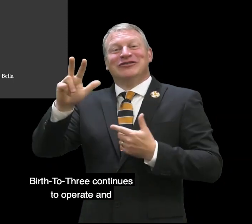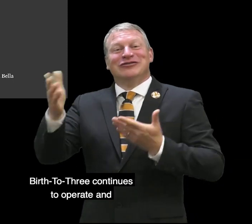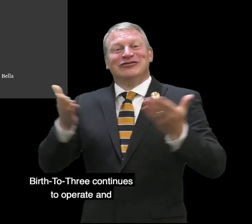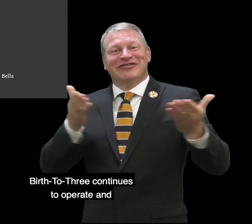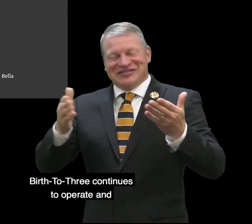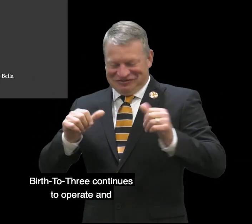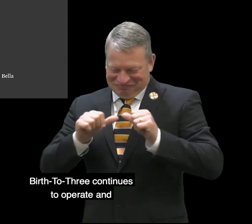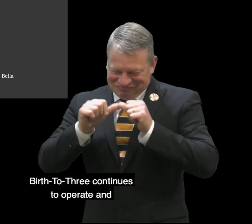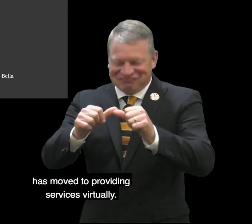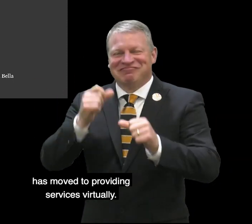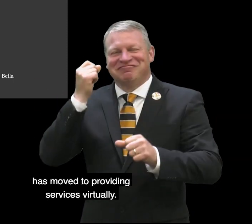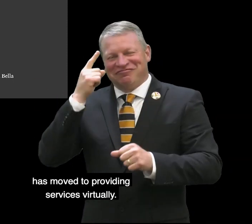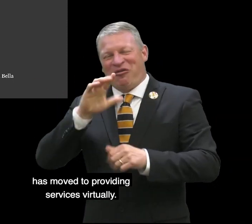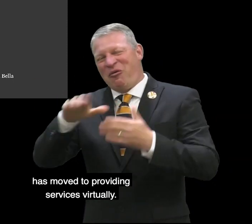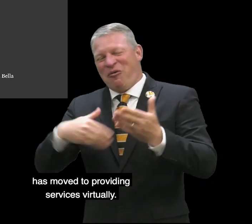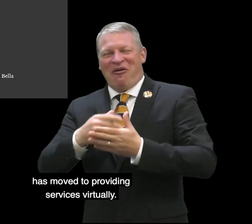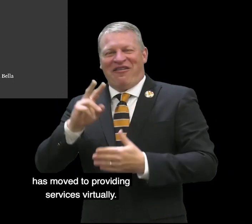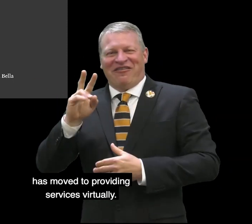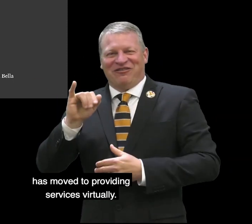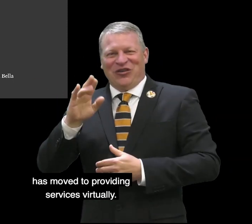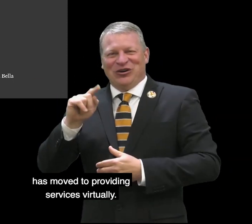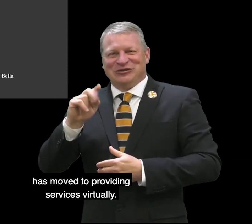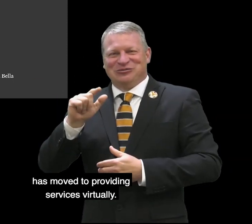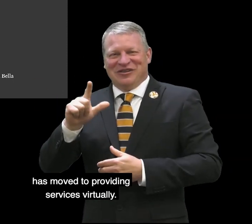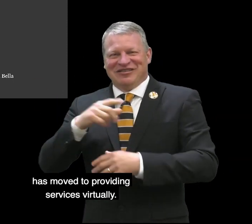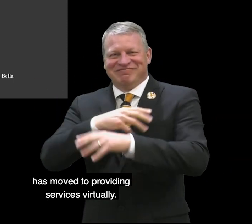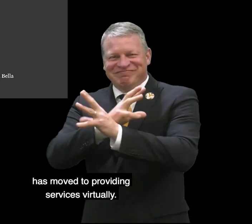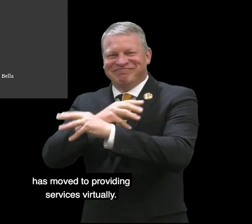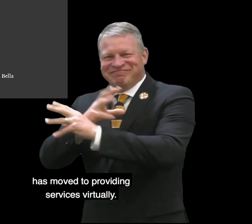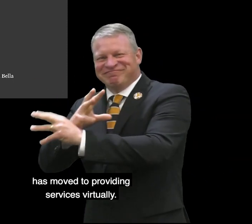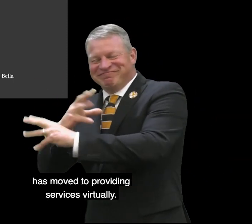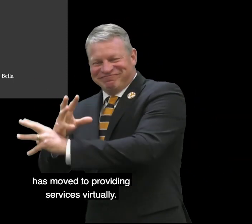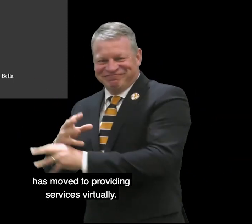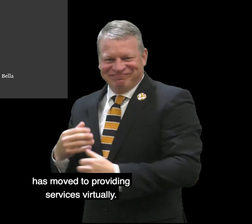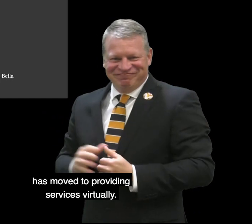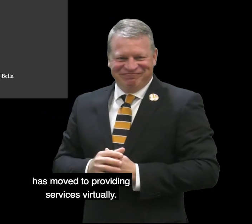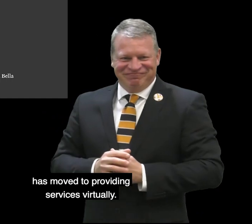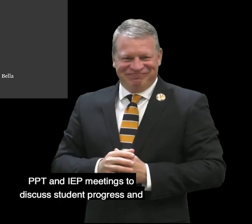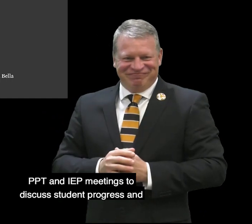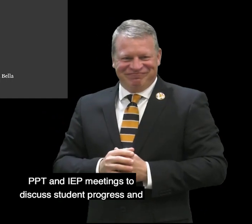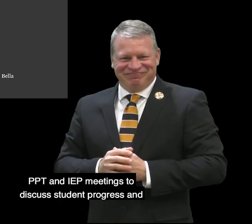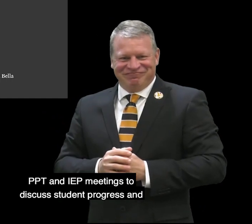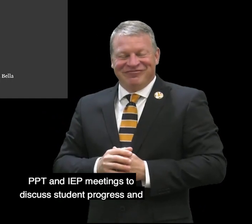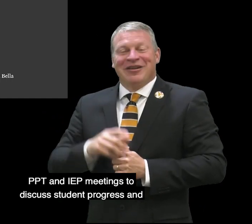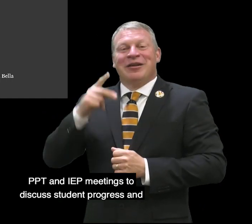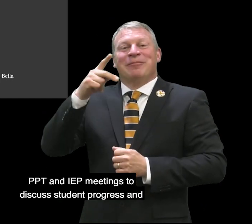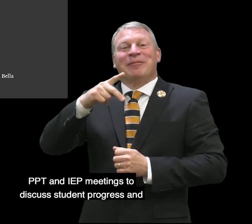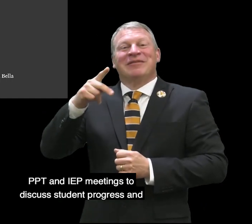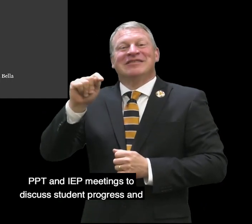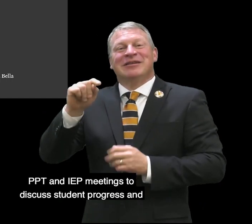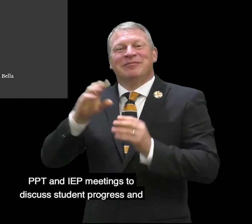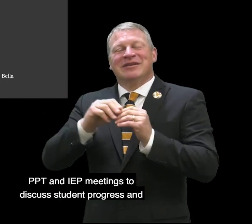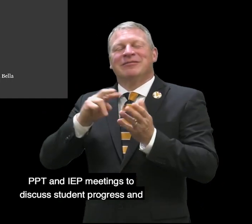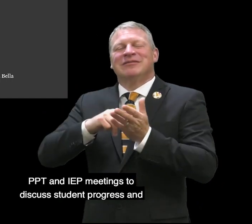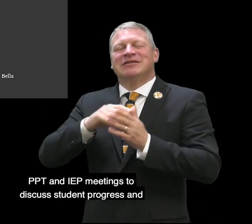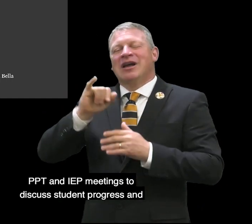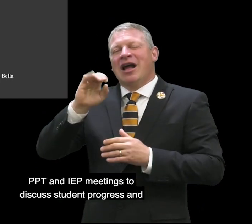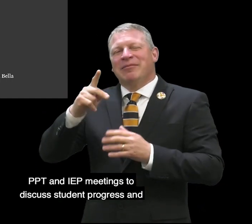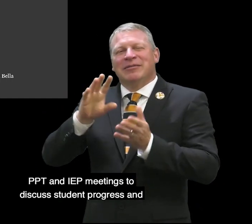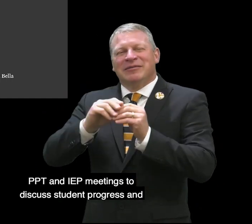it is our Source interpreters providing access to those live press conferences. Birth to 3 continues to operate and has moved to providing